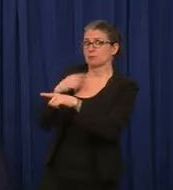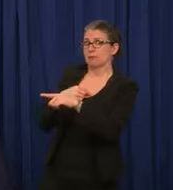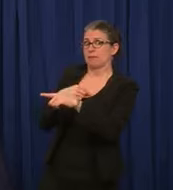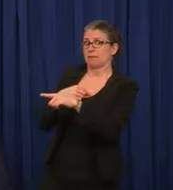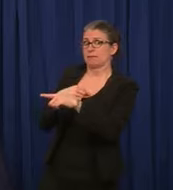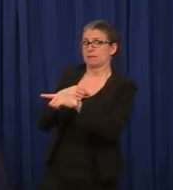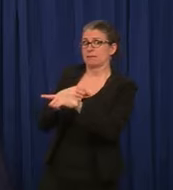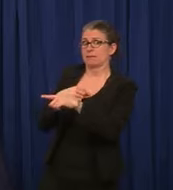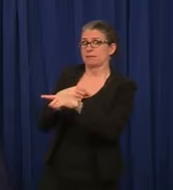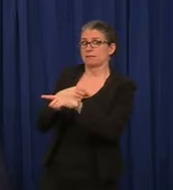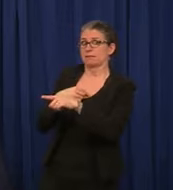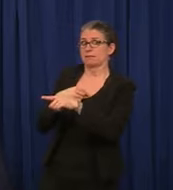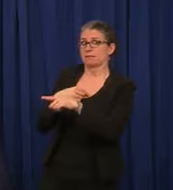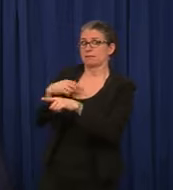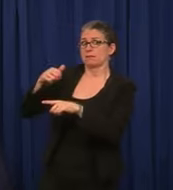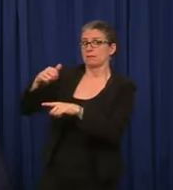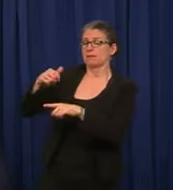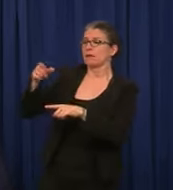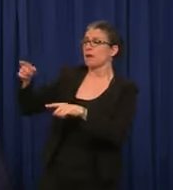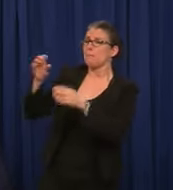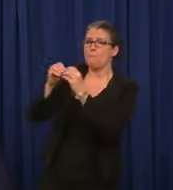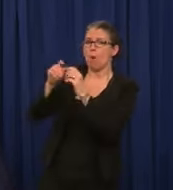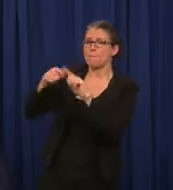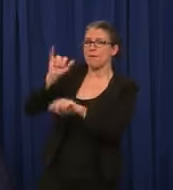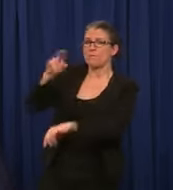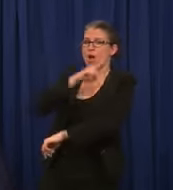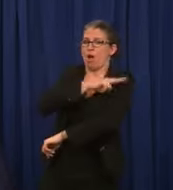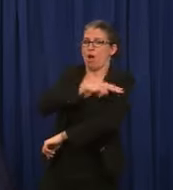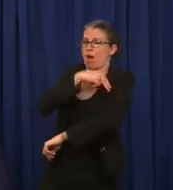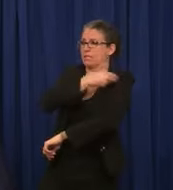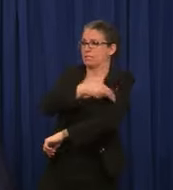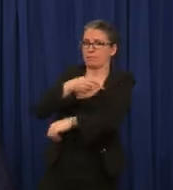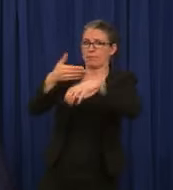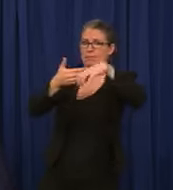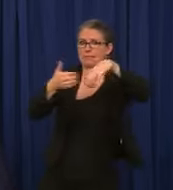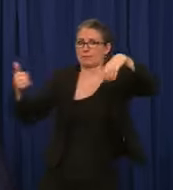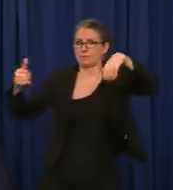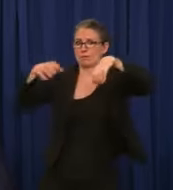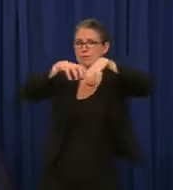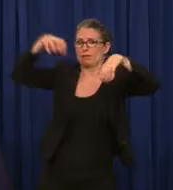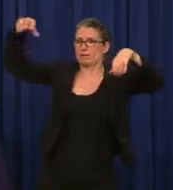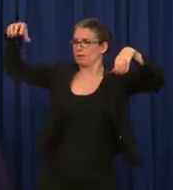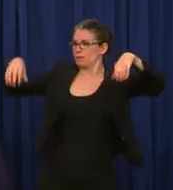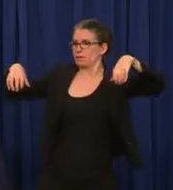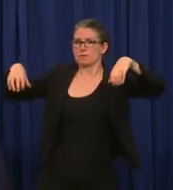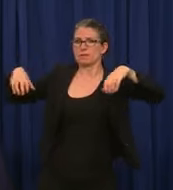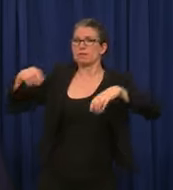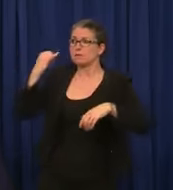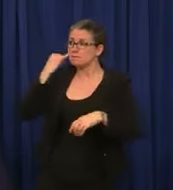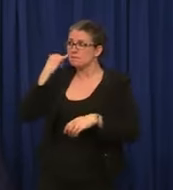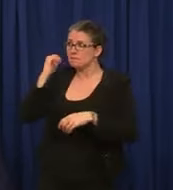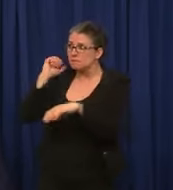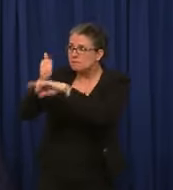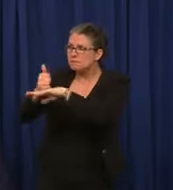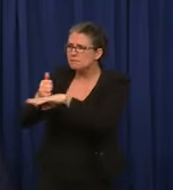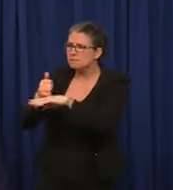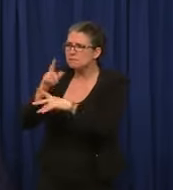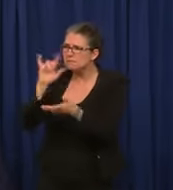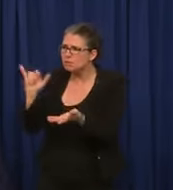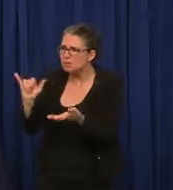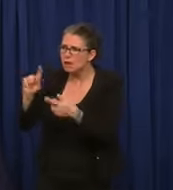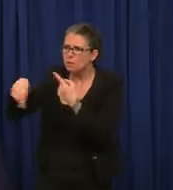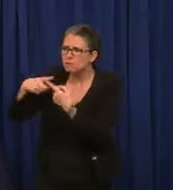that unfold? Sure. So we're looking in the next week to a week to week and a half to stand